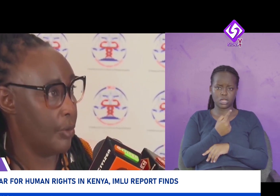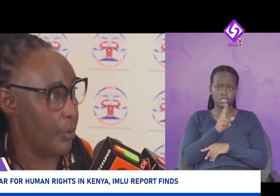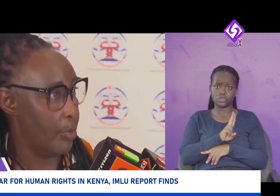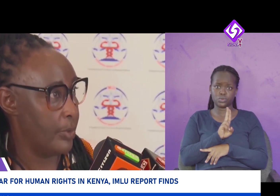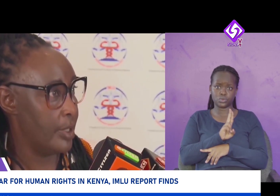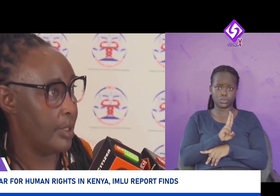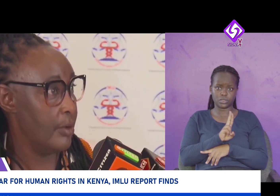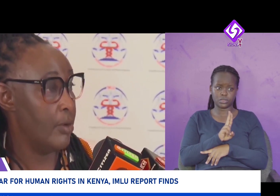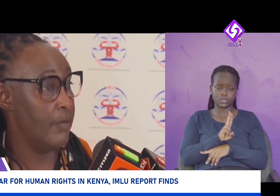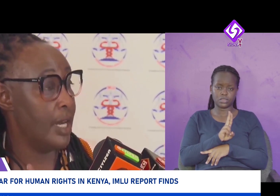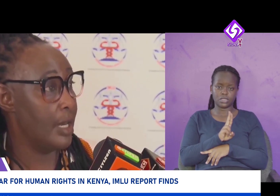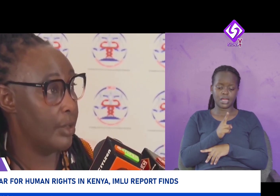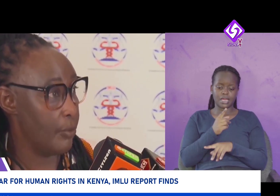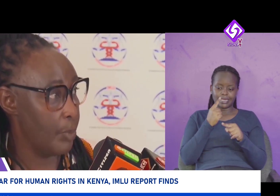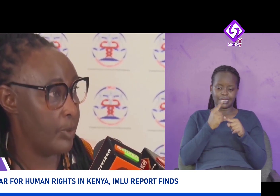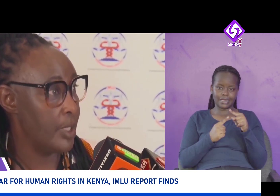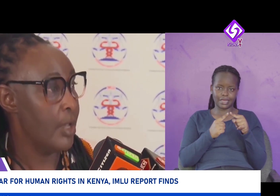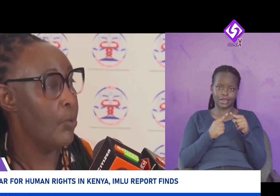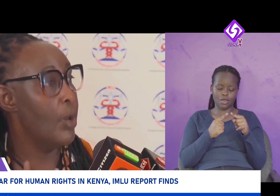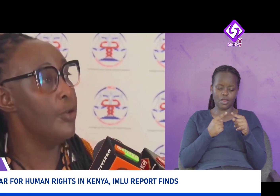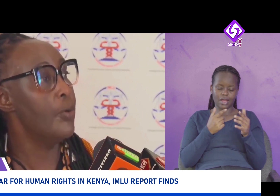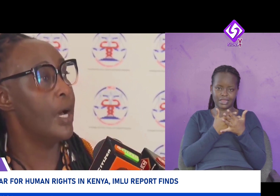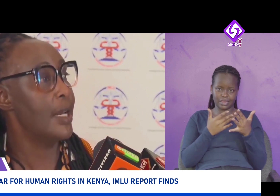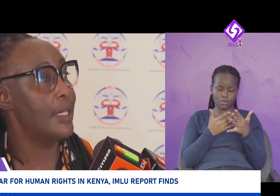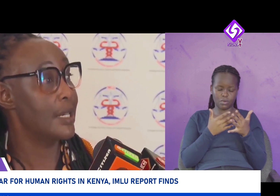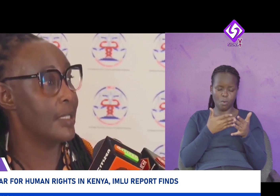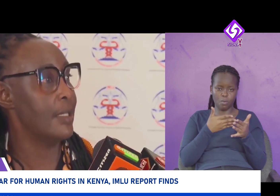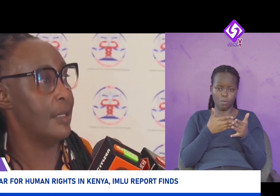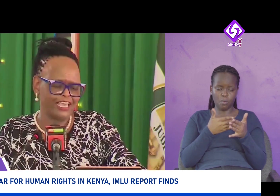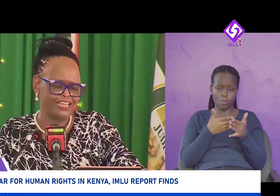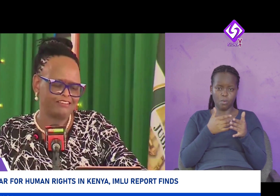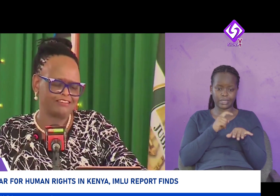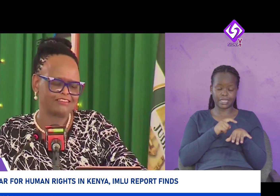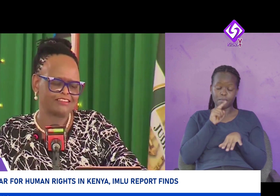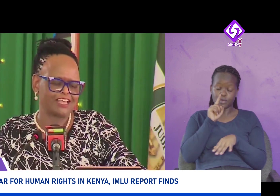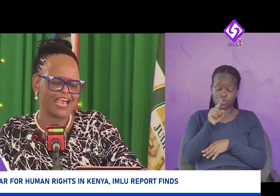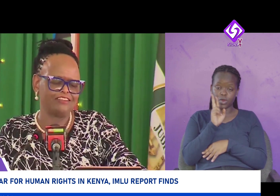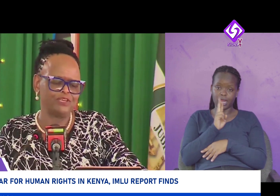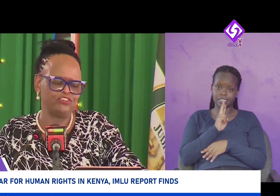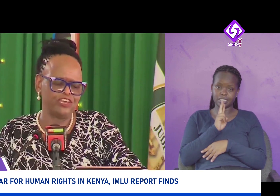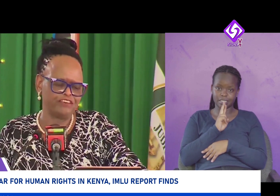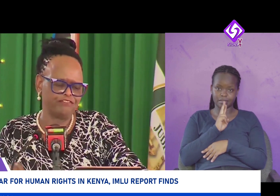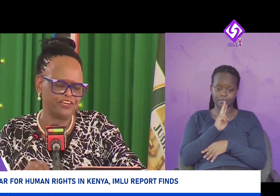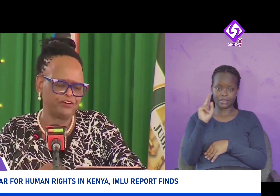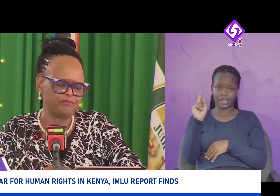lethal weapons or even non-lethal weapons when you are at risk. Kenyans are to enjoy the freedoms